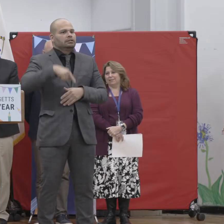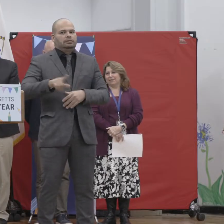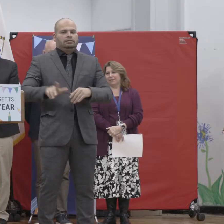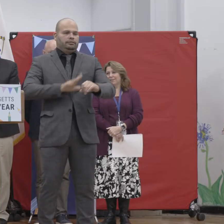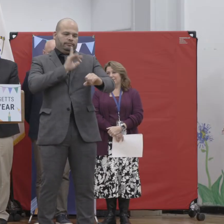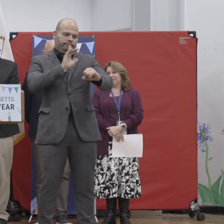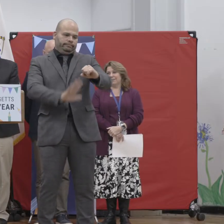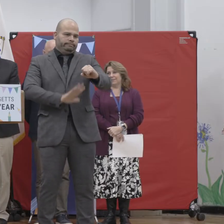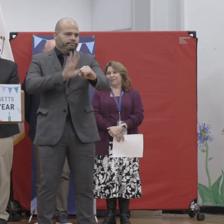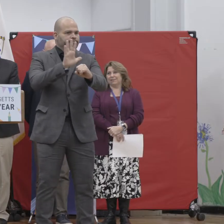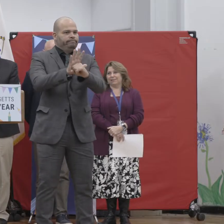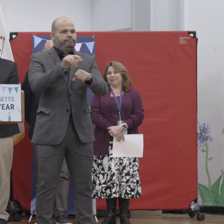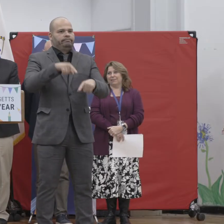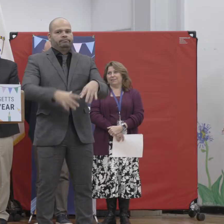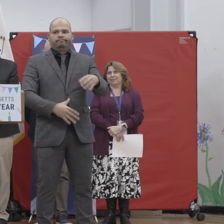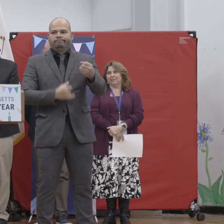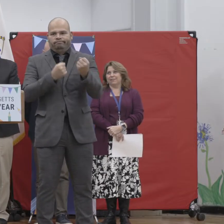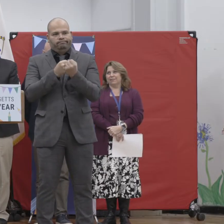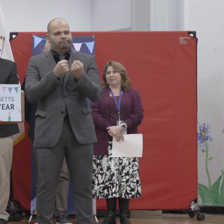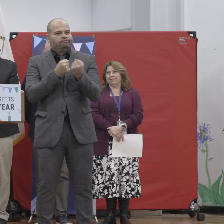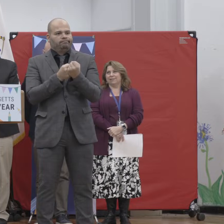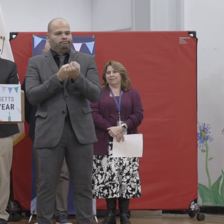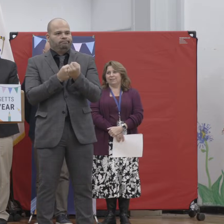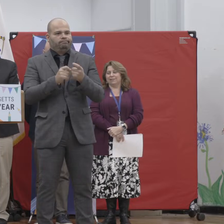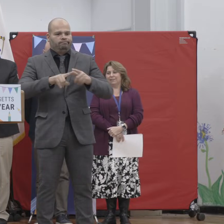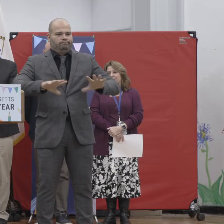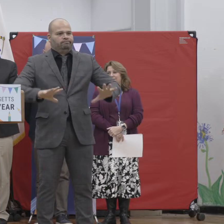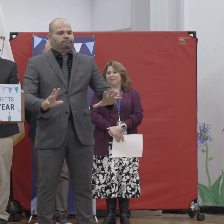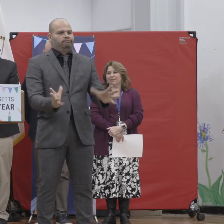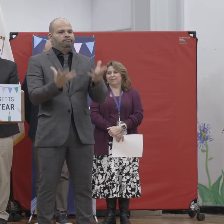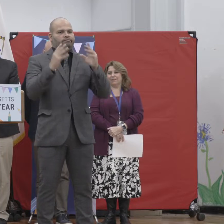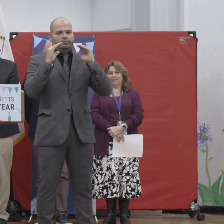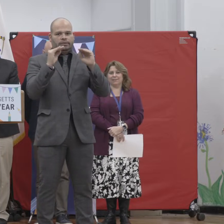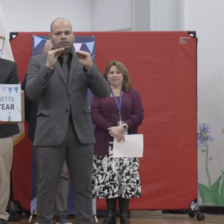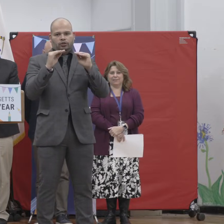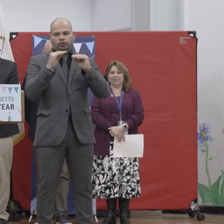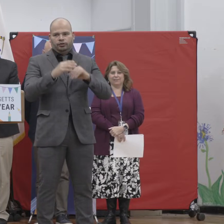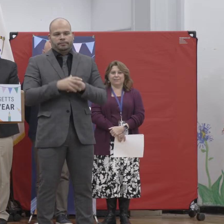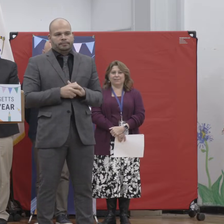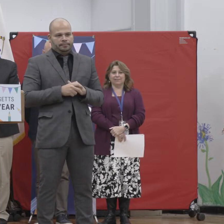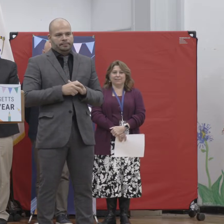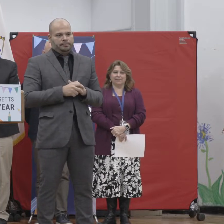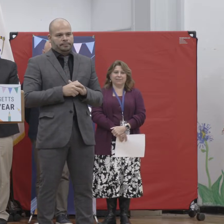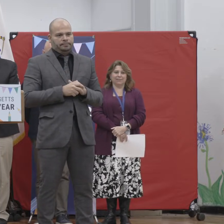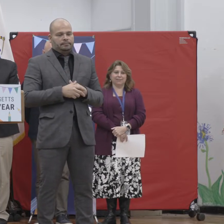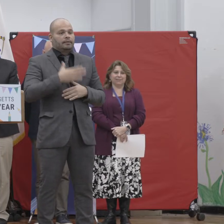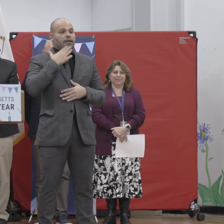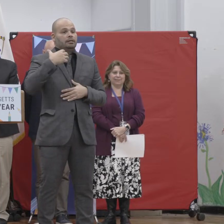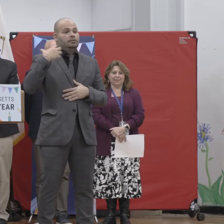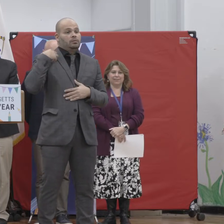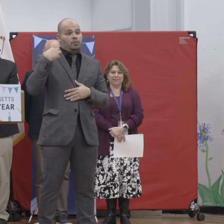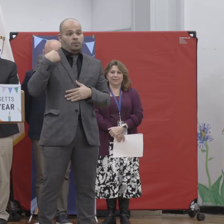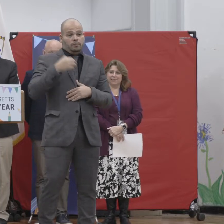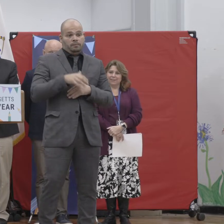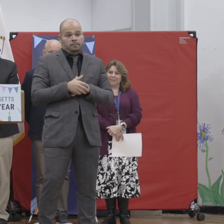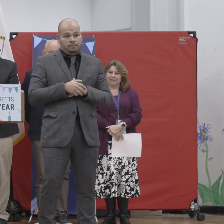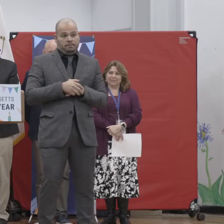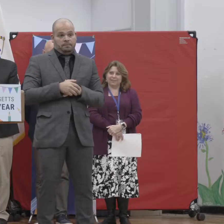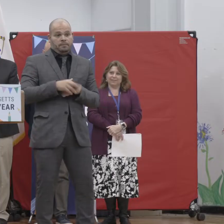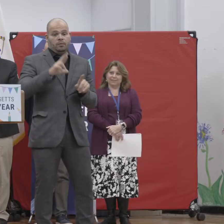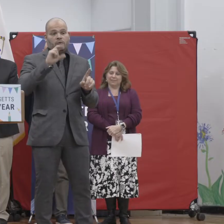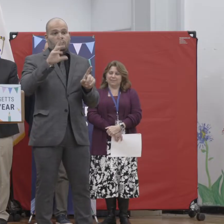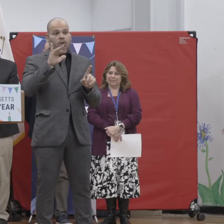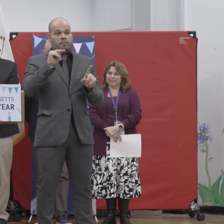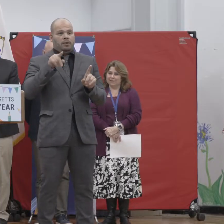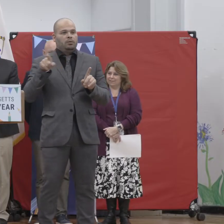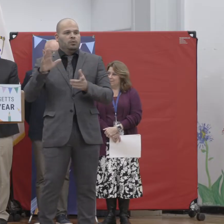team to education, to Chair Jerry Robinson of the Boston School Committee, our Secretary of